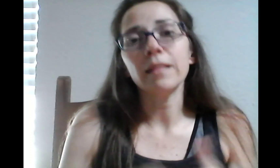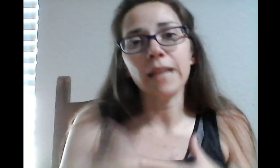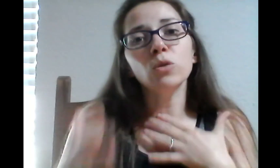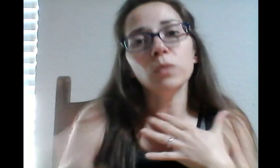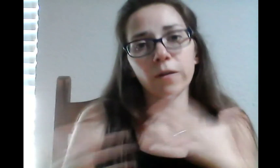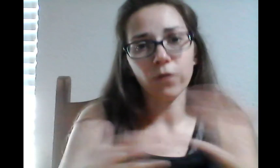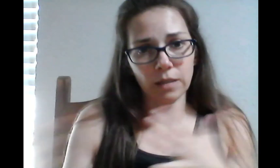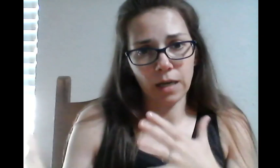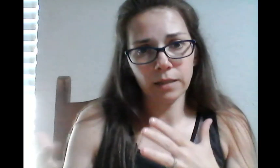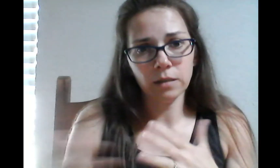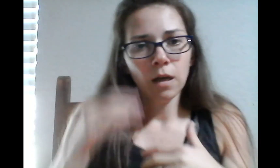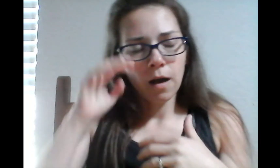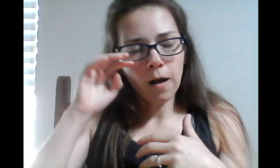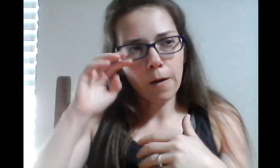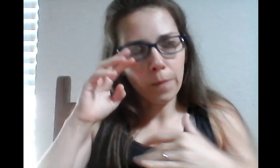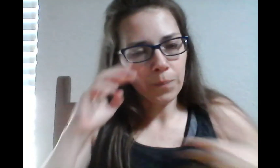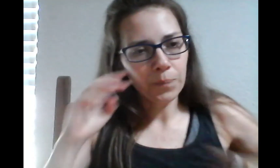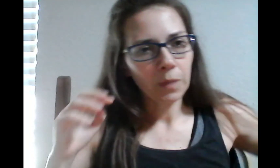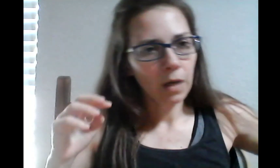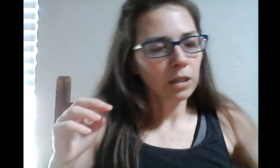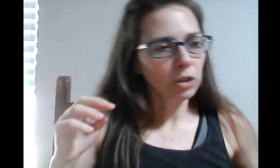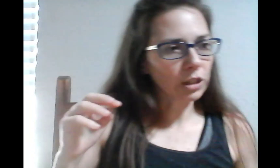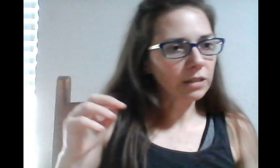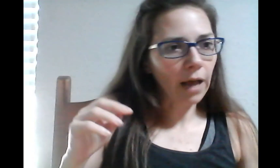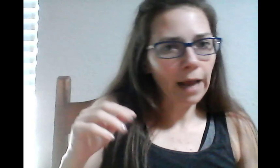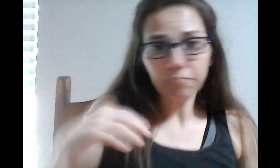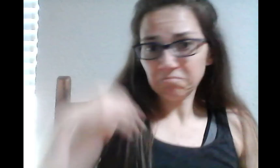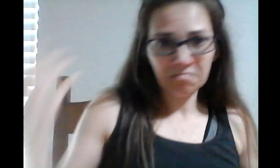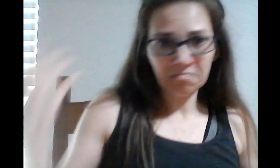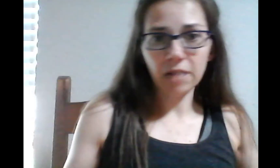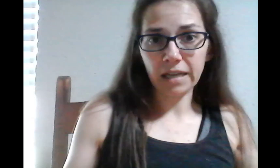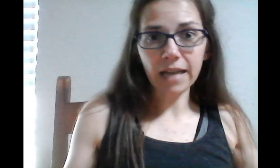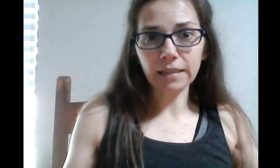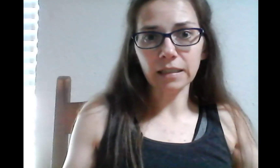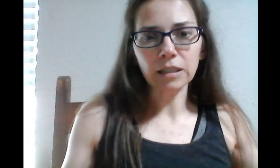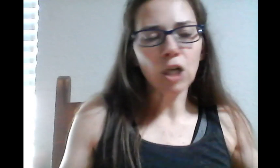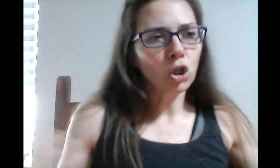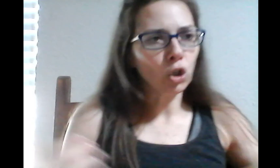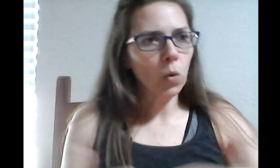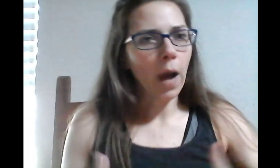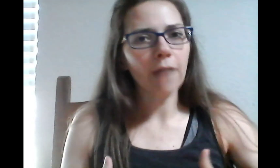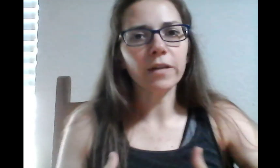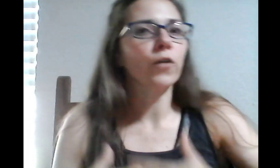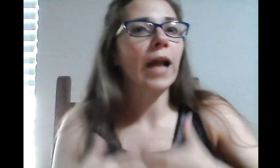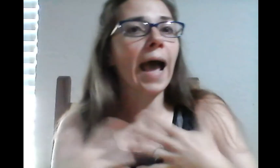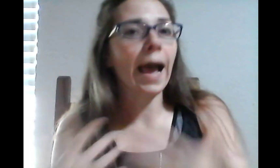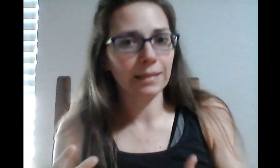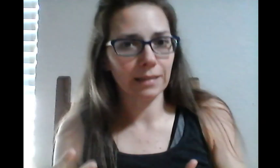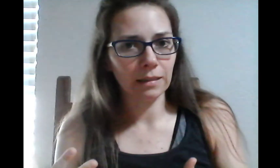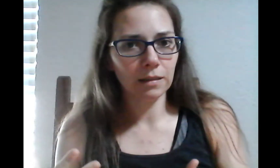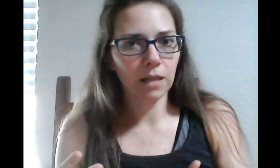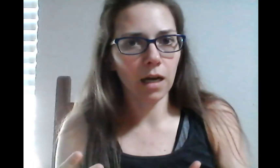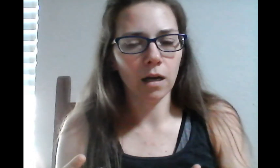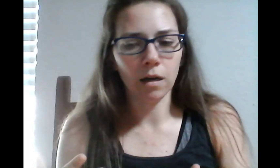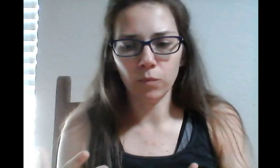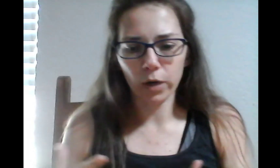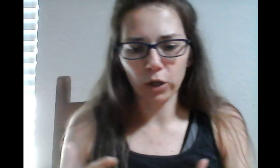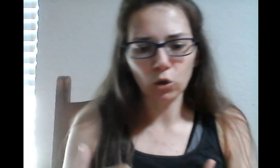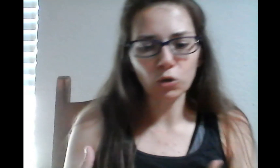they use different signs. Just like in Texas, you have different accents. You can usually